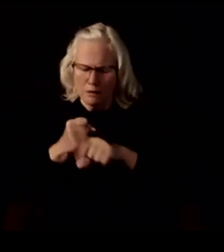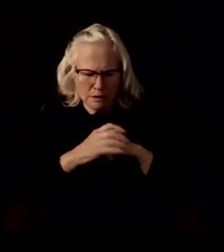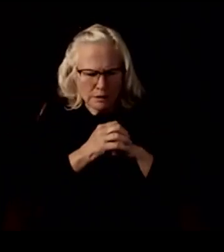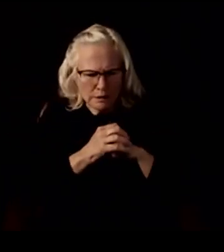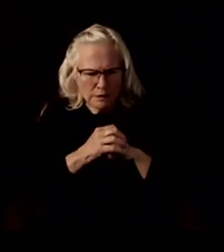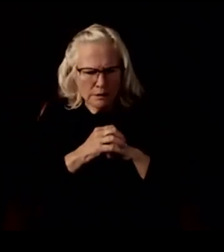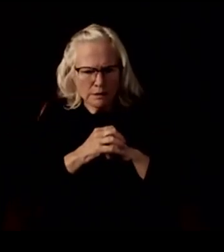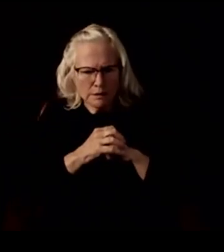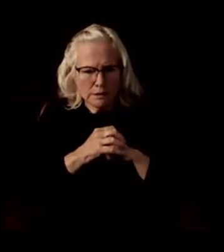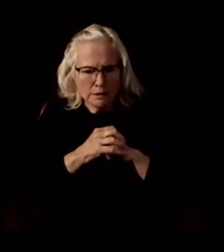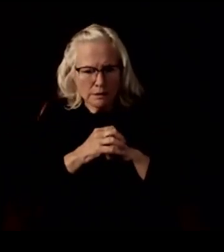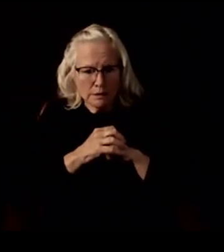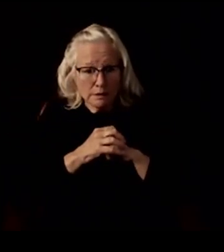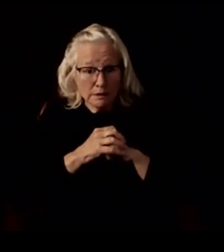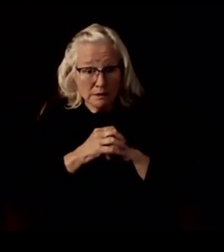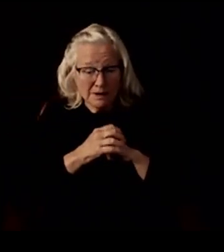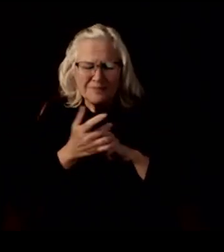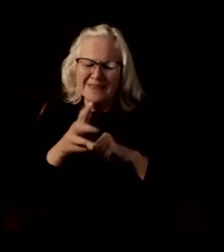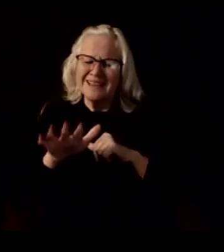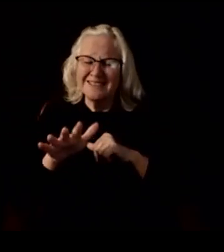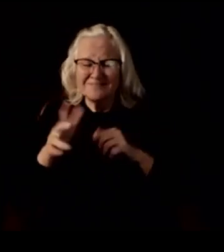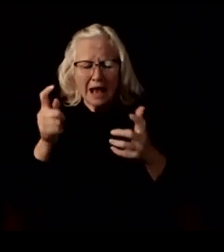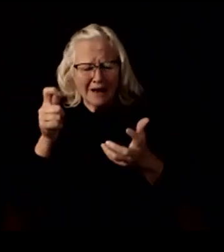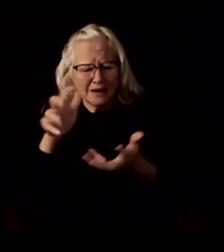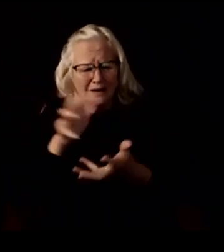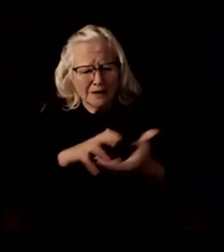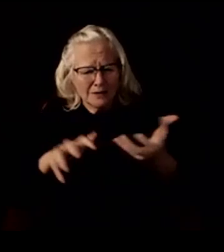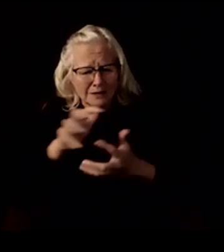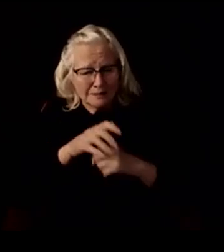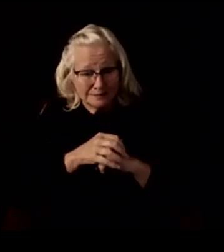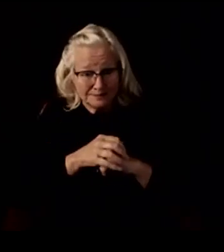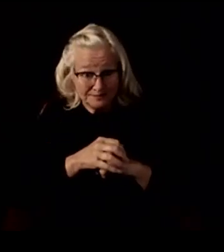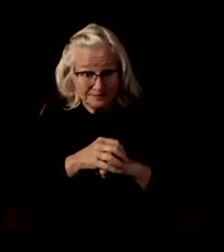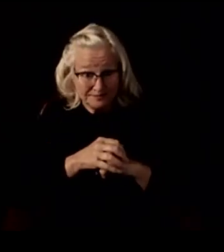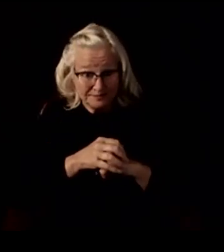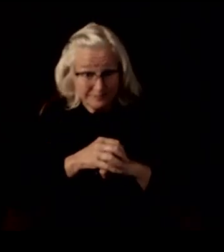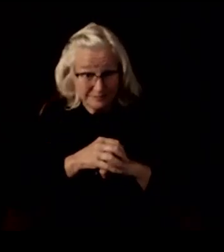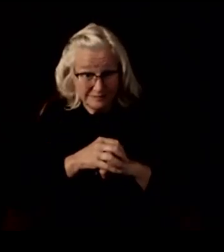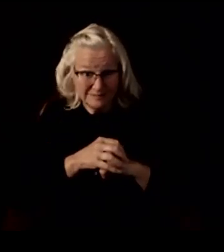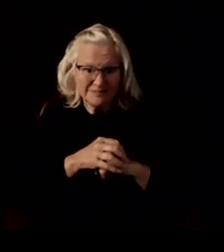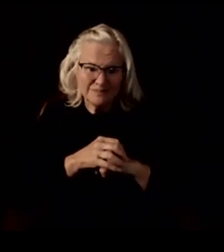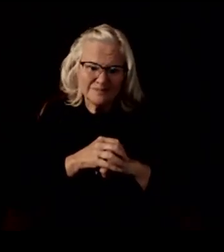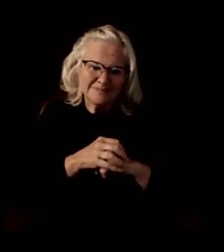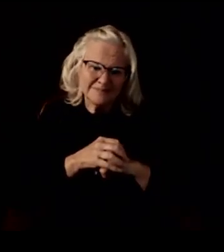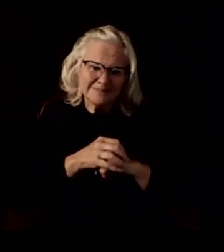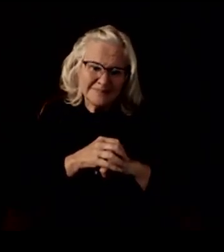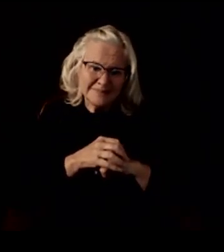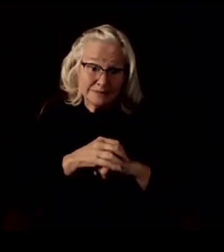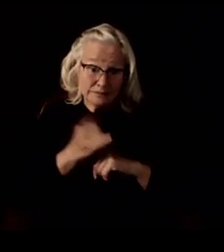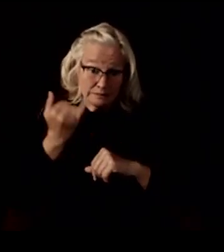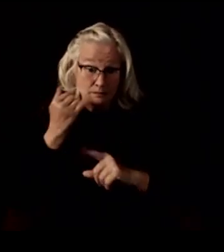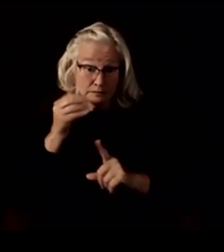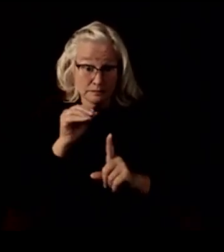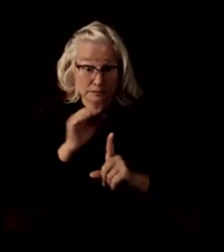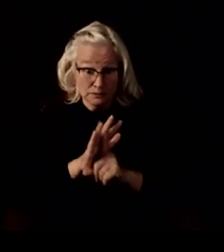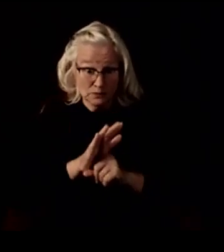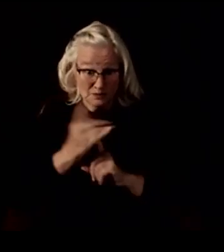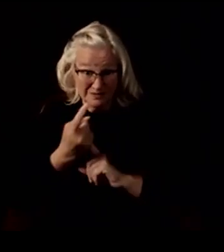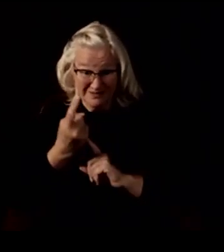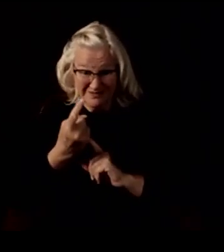home, even if they get tested. So I want to lay that out. If a person has close contact with someone known